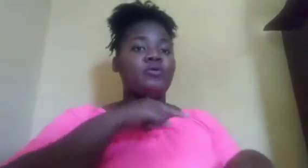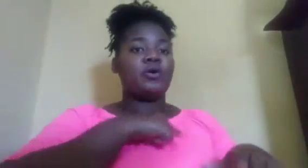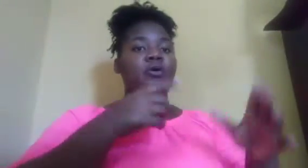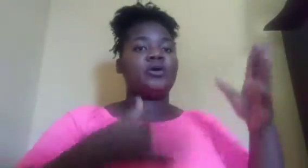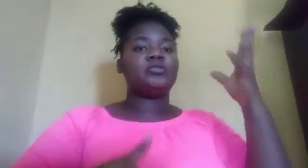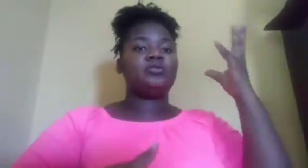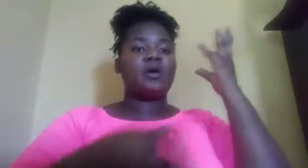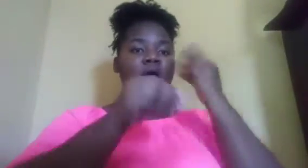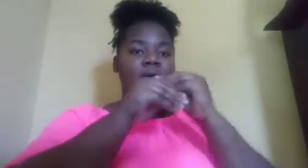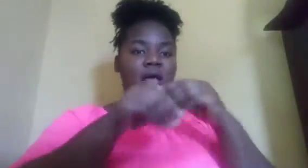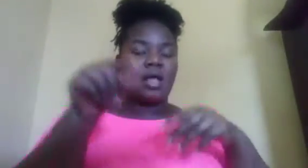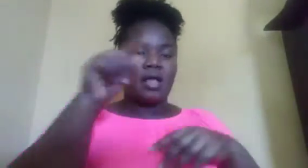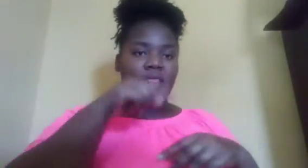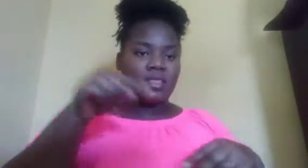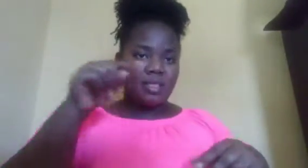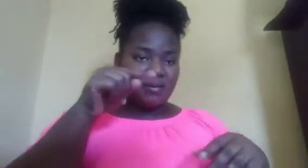Now we're going to add them.